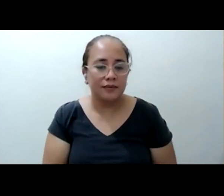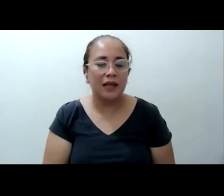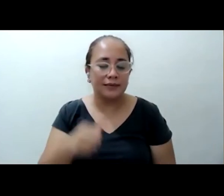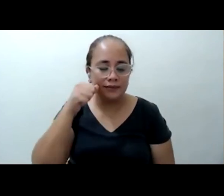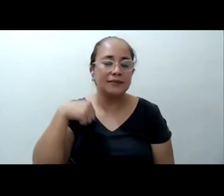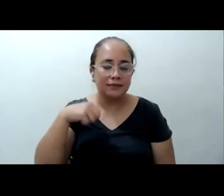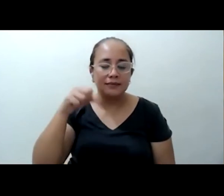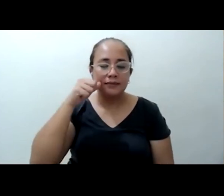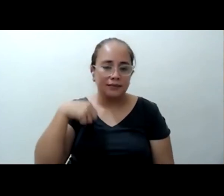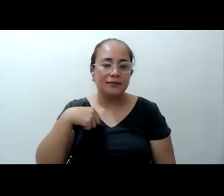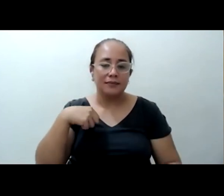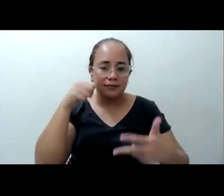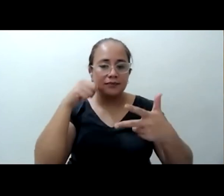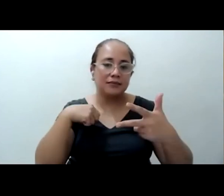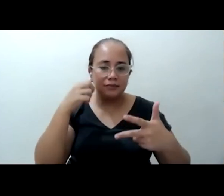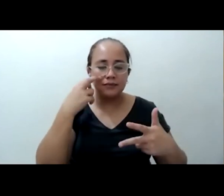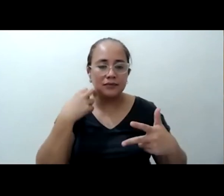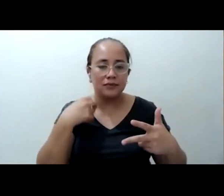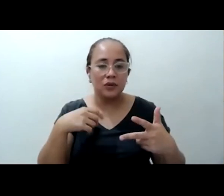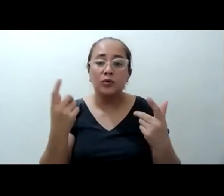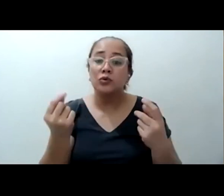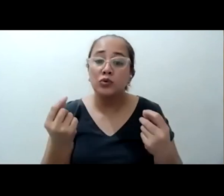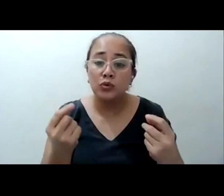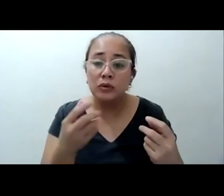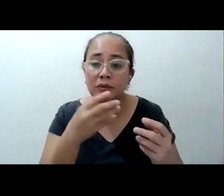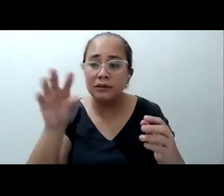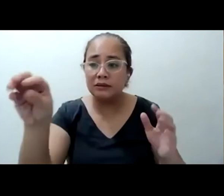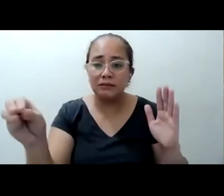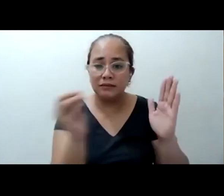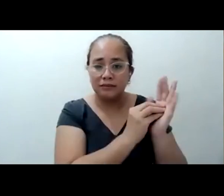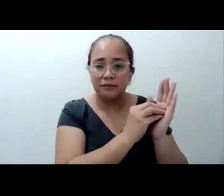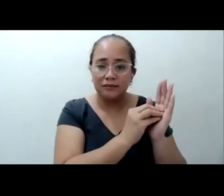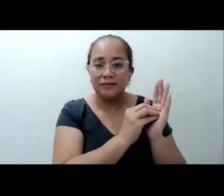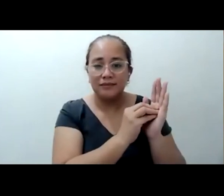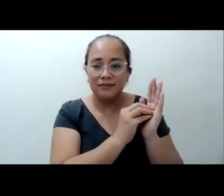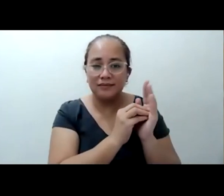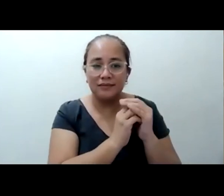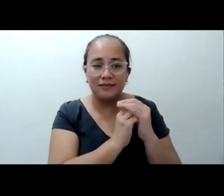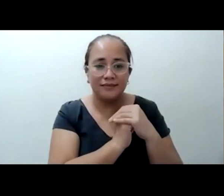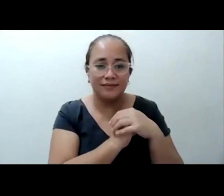Yesterday. Yesterday. Yeah. All right. So take those signs